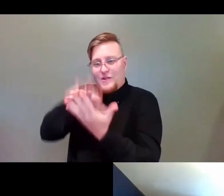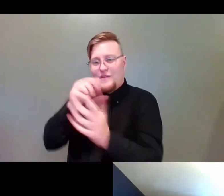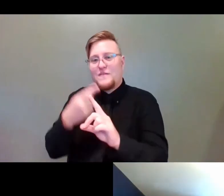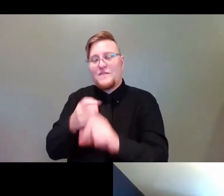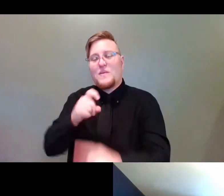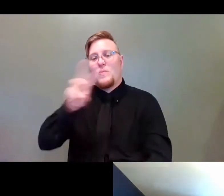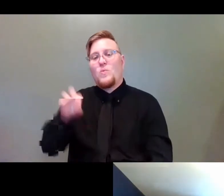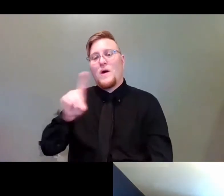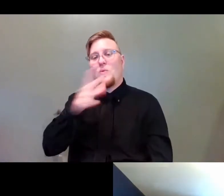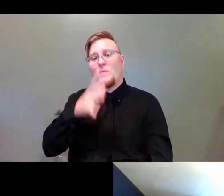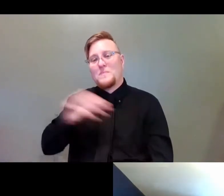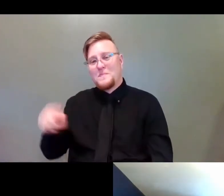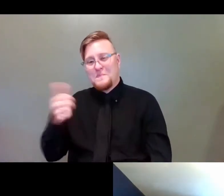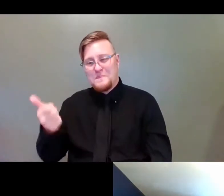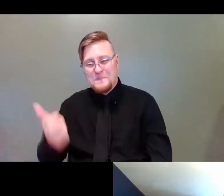sisters.